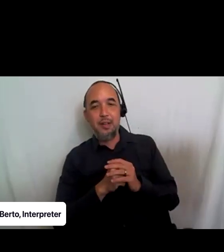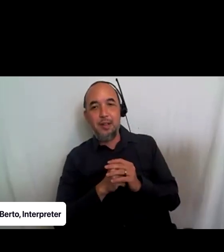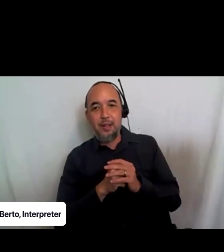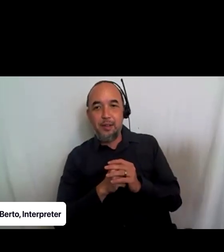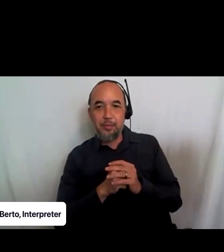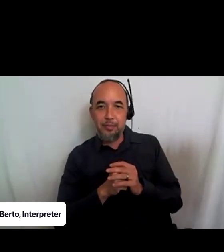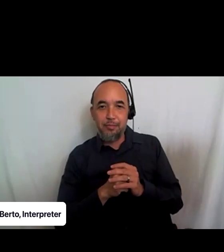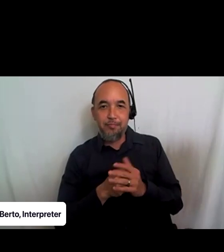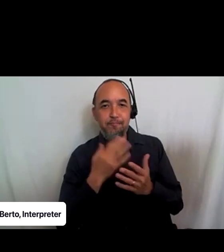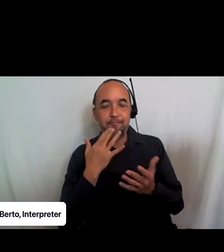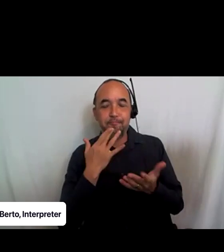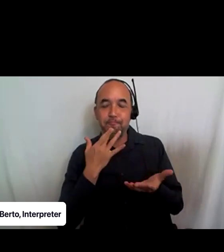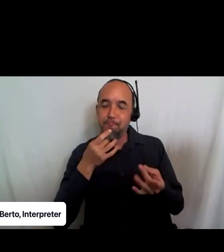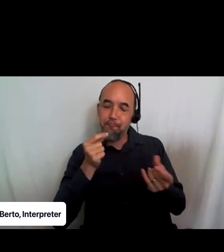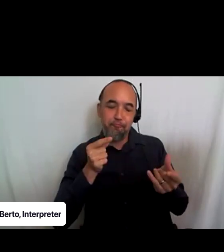delicious. Um,